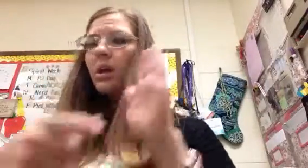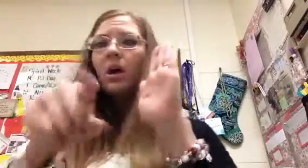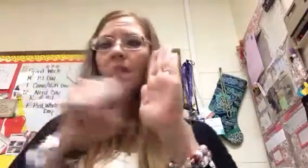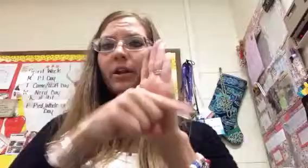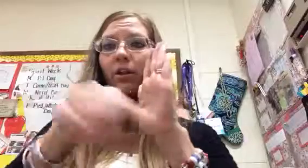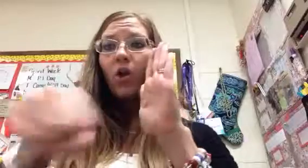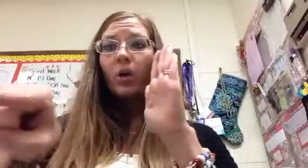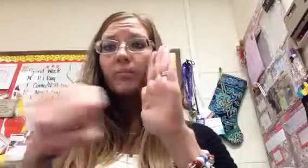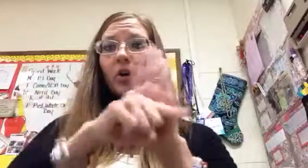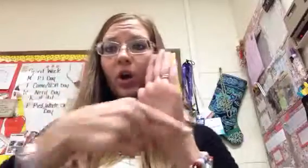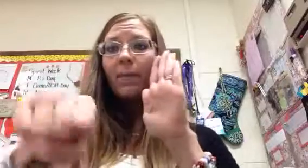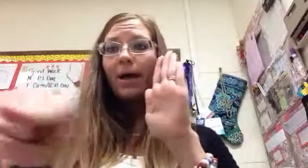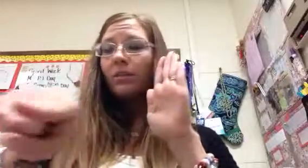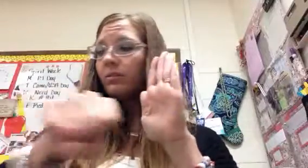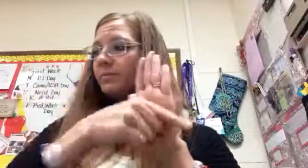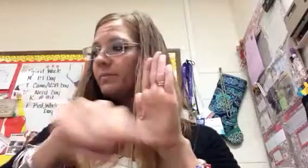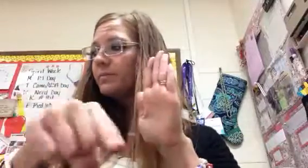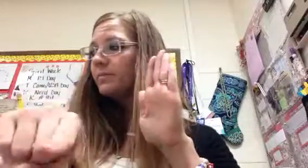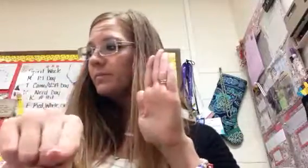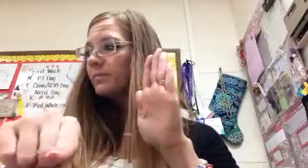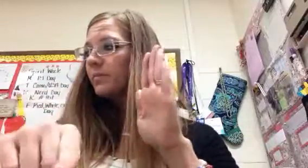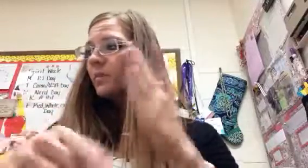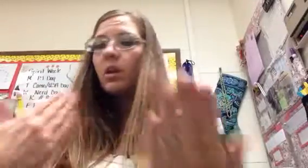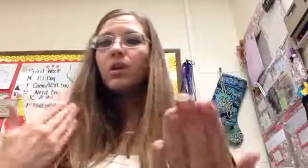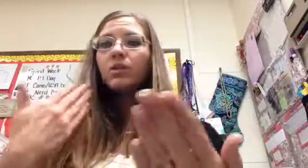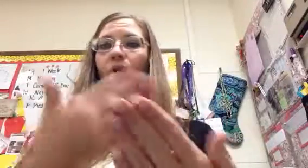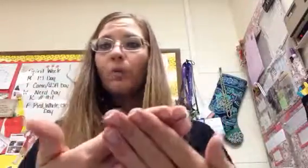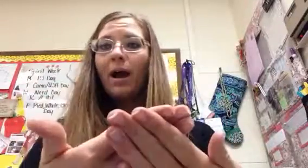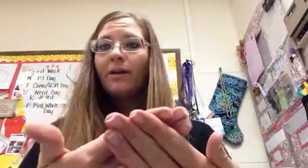An alarm, or a bell. To arrive.